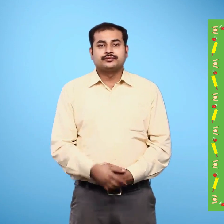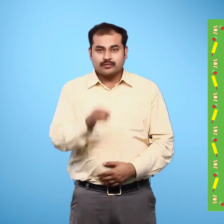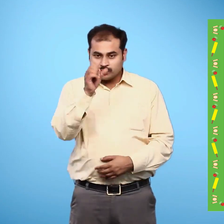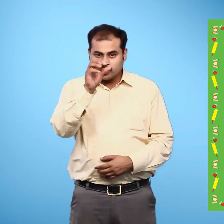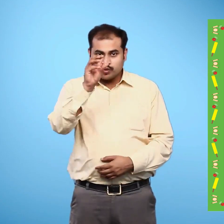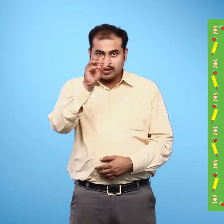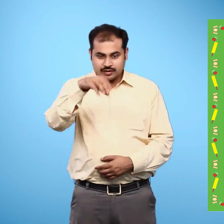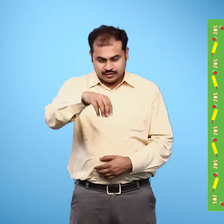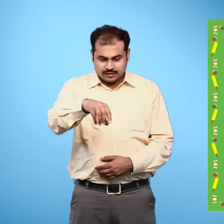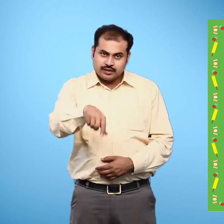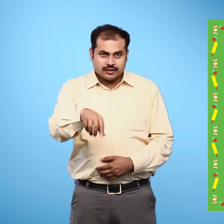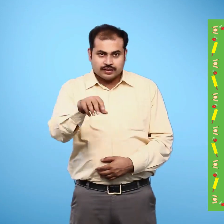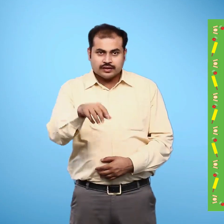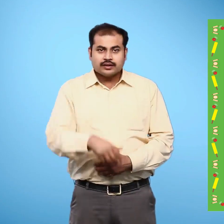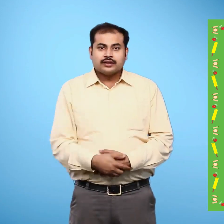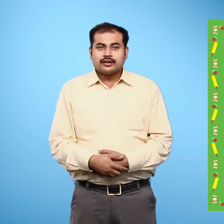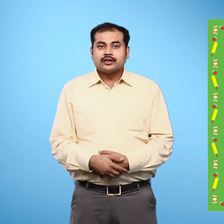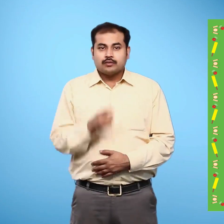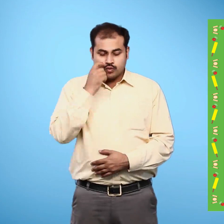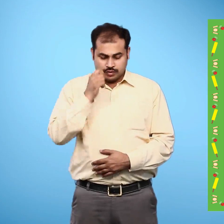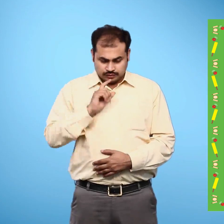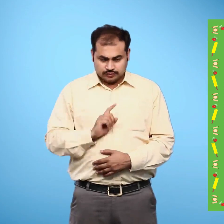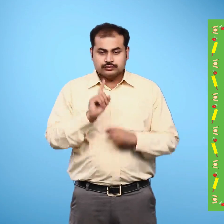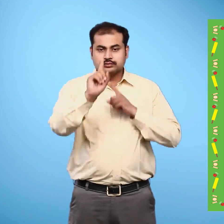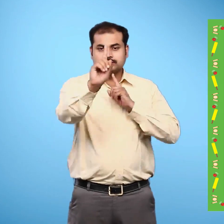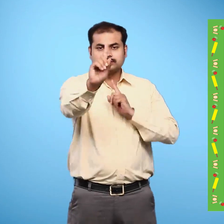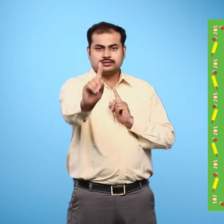Two boys are sitting on either side of the carom board.